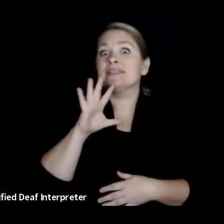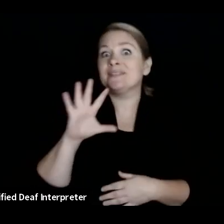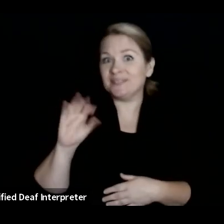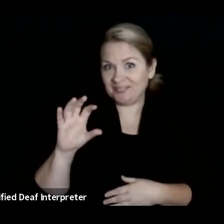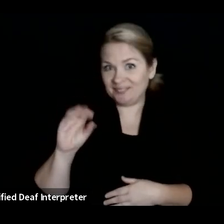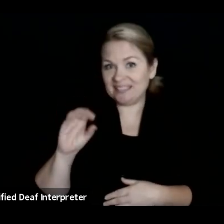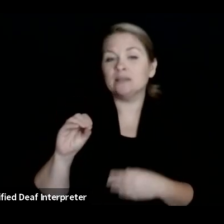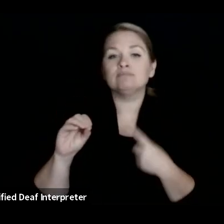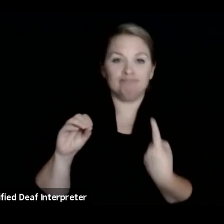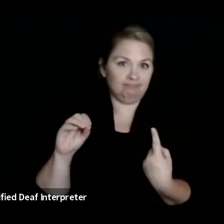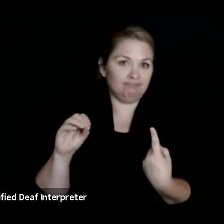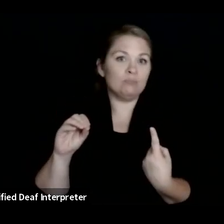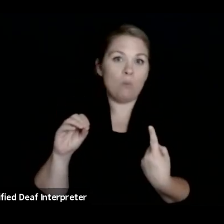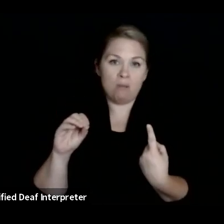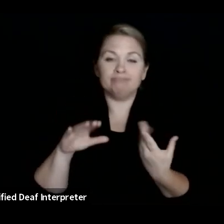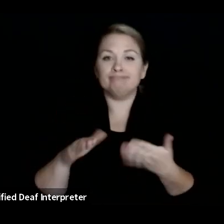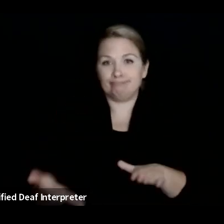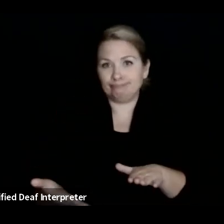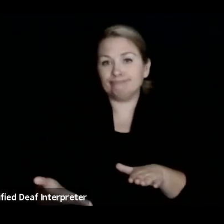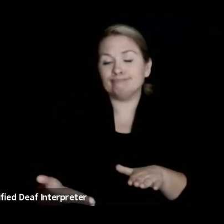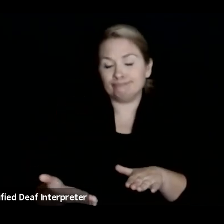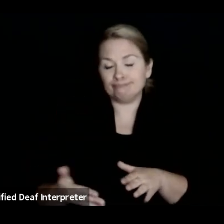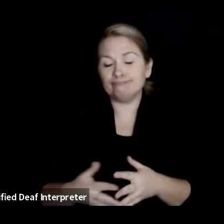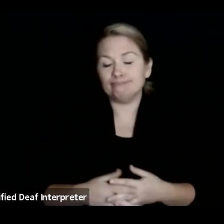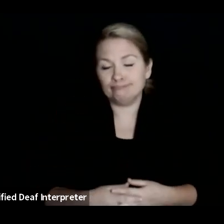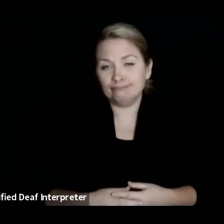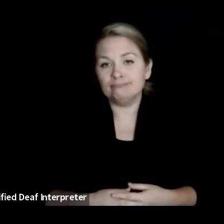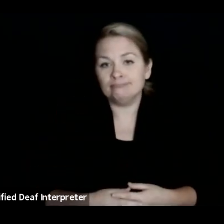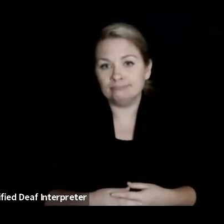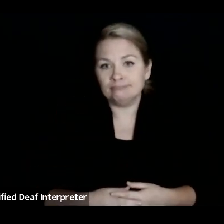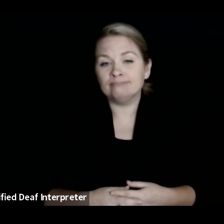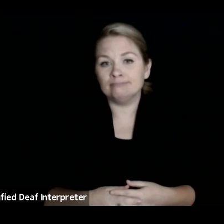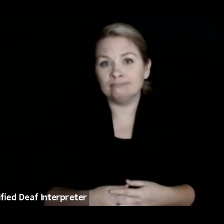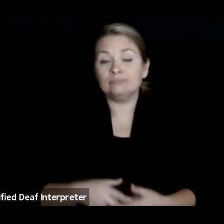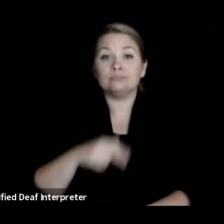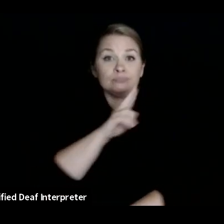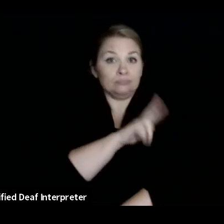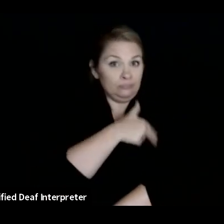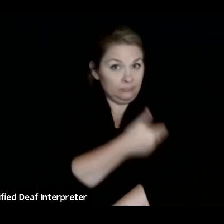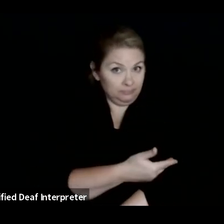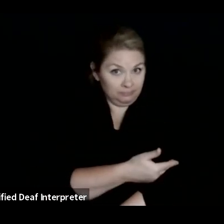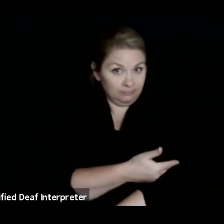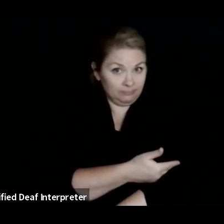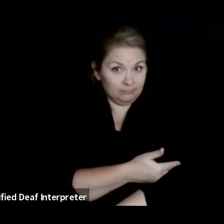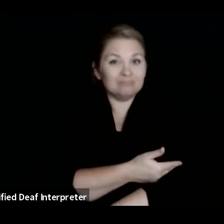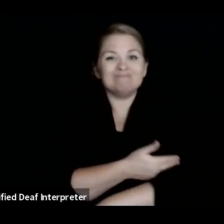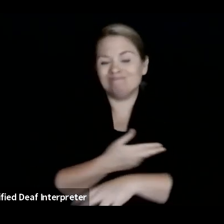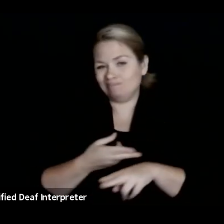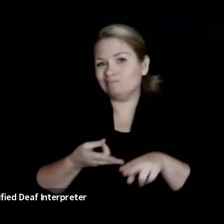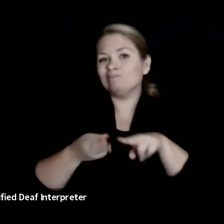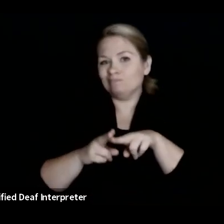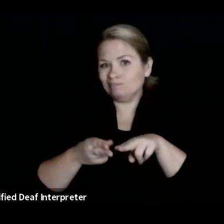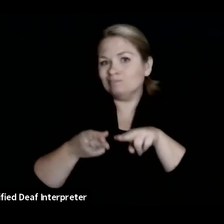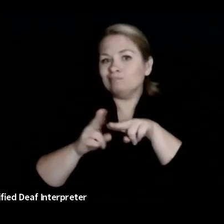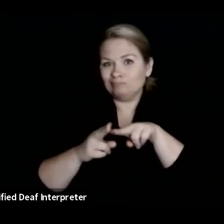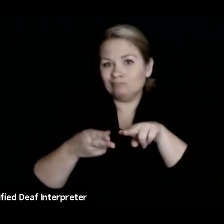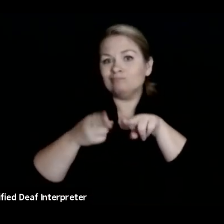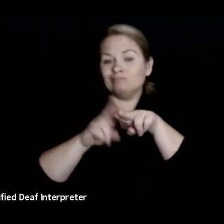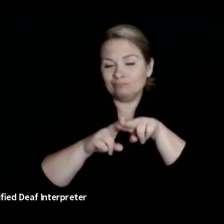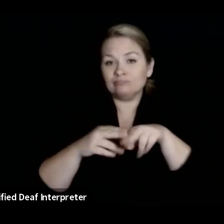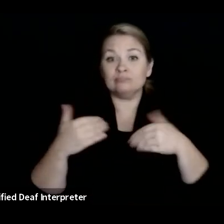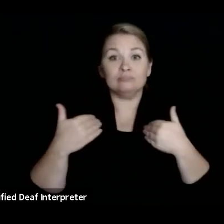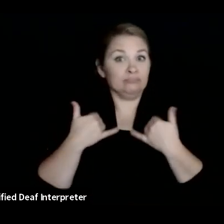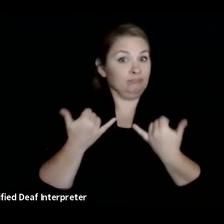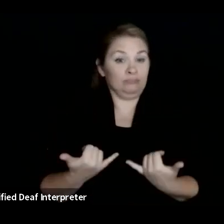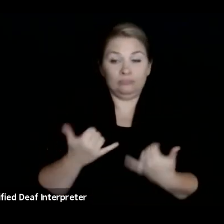to see our hospitalization numbers increase. So we currently have 310 patients hospitalized,